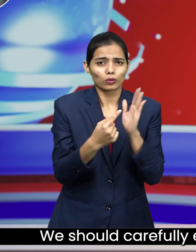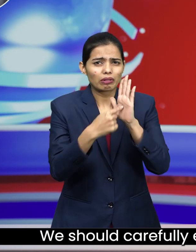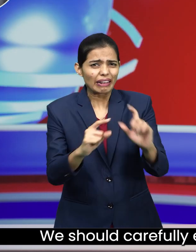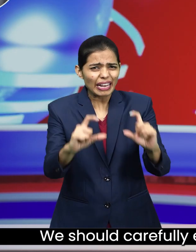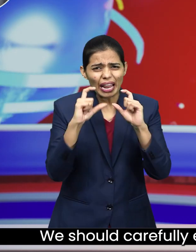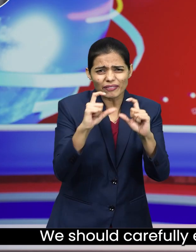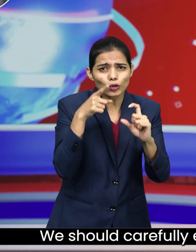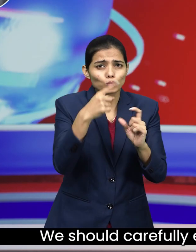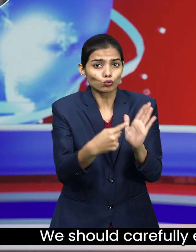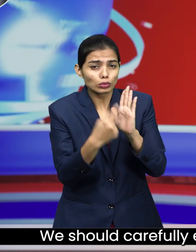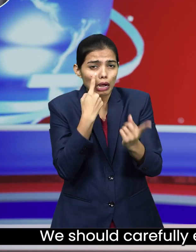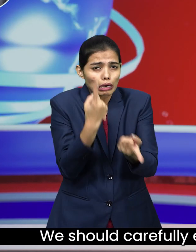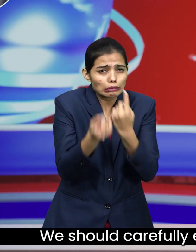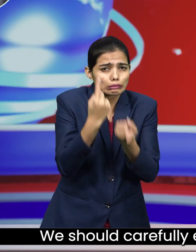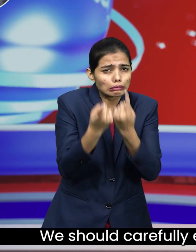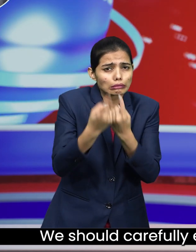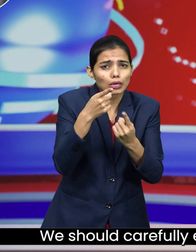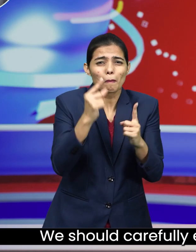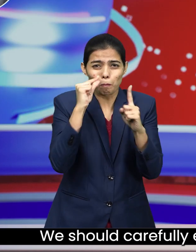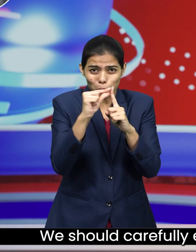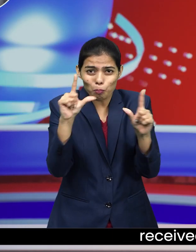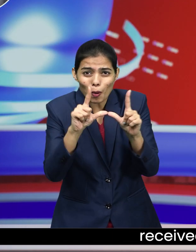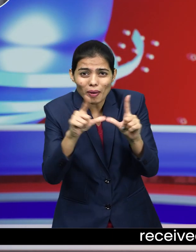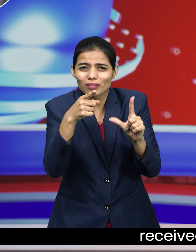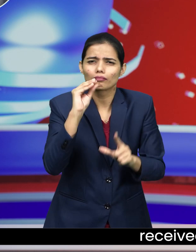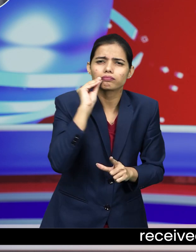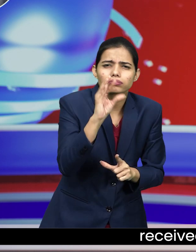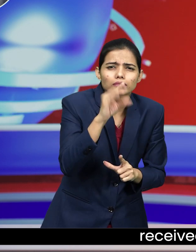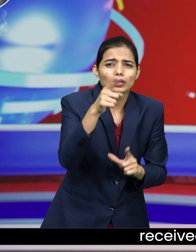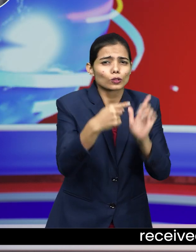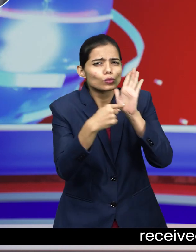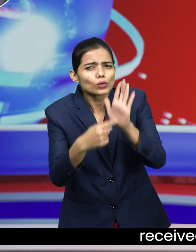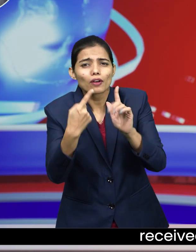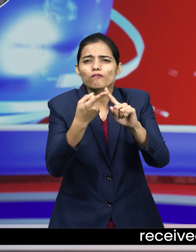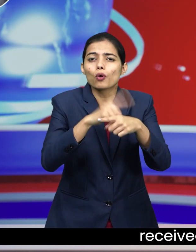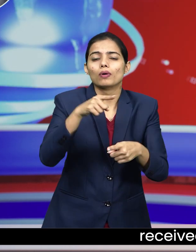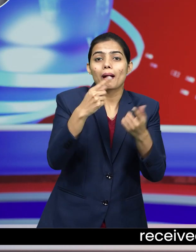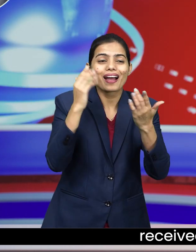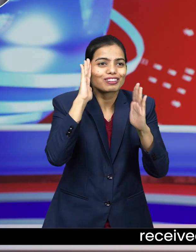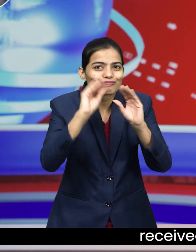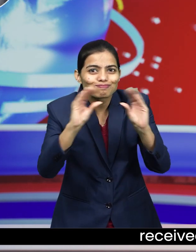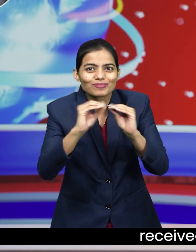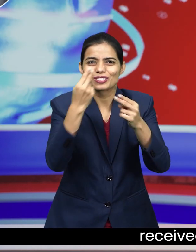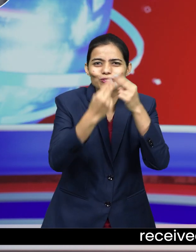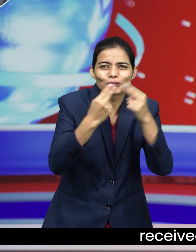We should carefully examine and verify information received from the media.